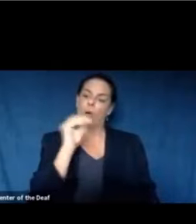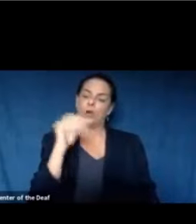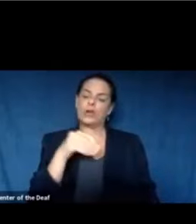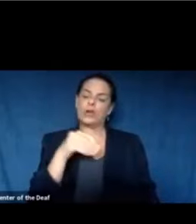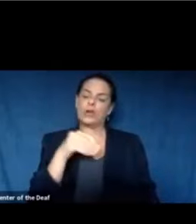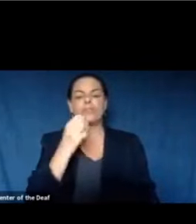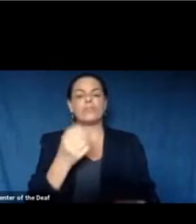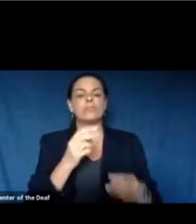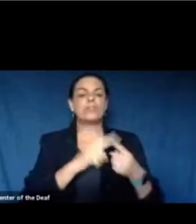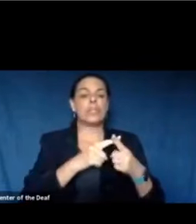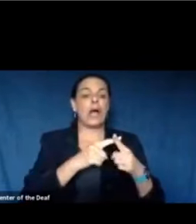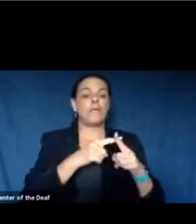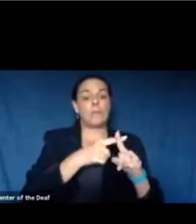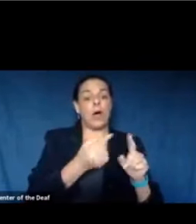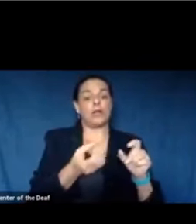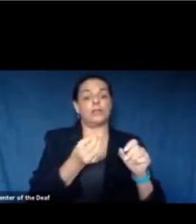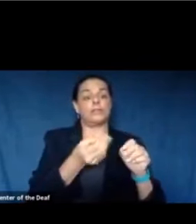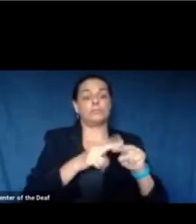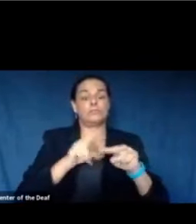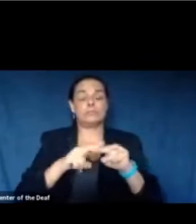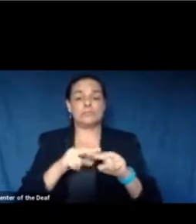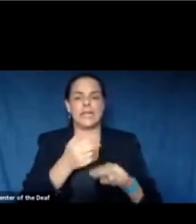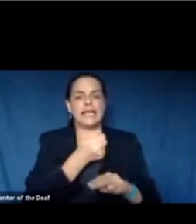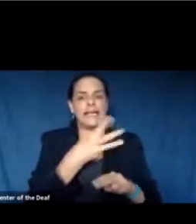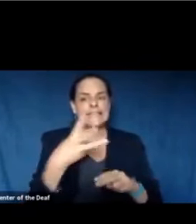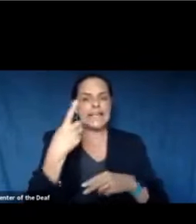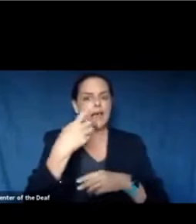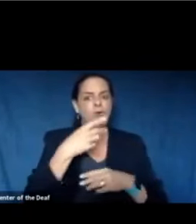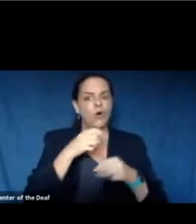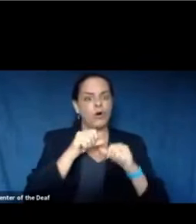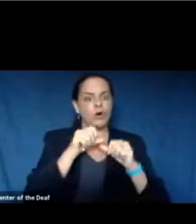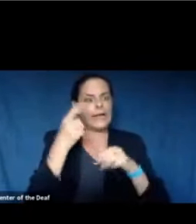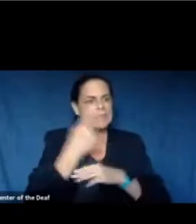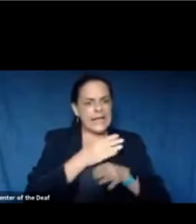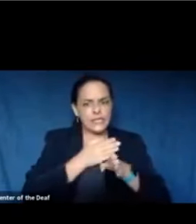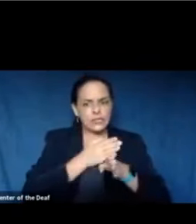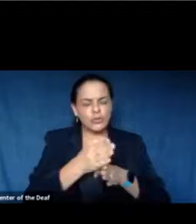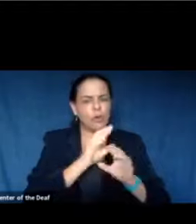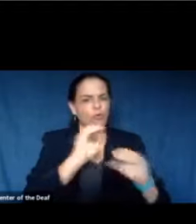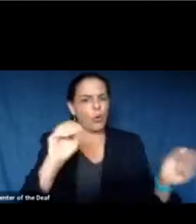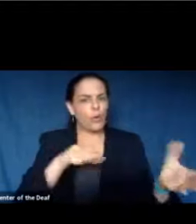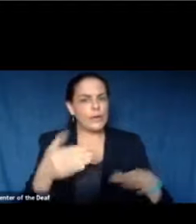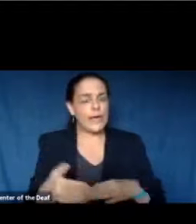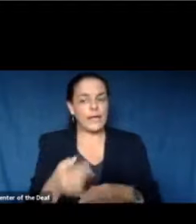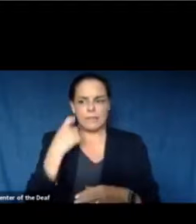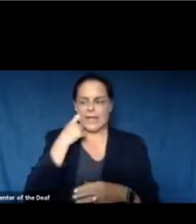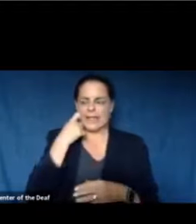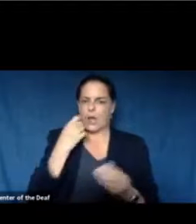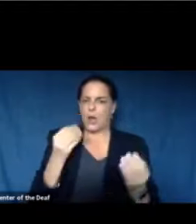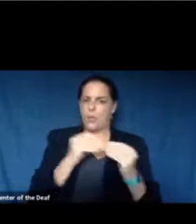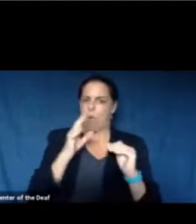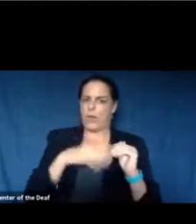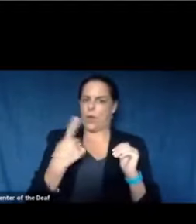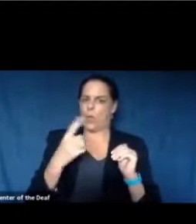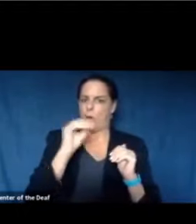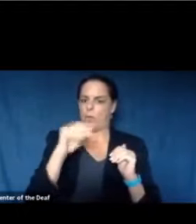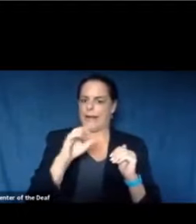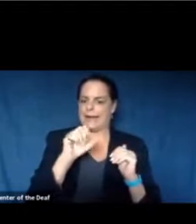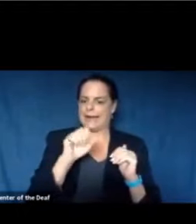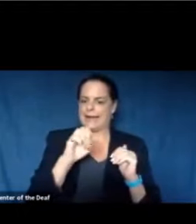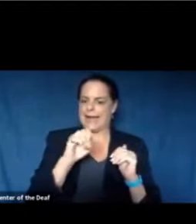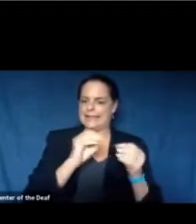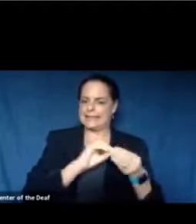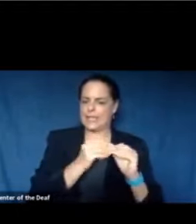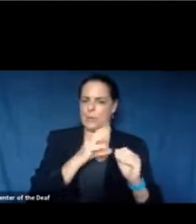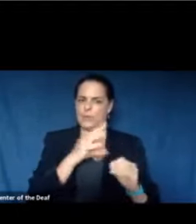many days, several consecutive days with no deaths. Lately, we've had above 1% case numbers and now 3 deaths.